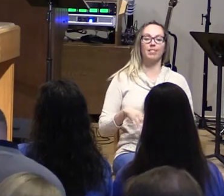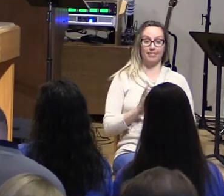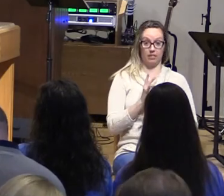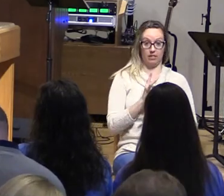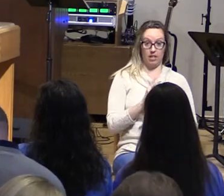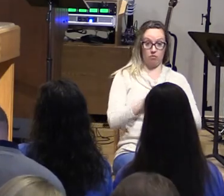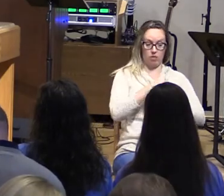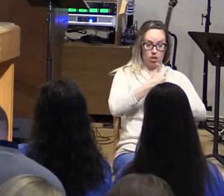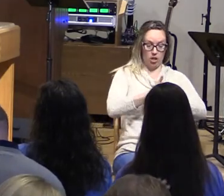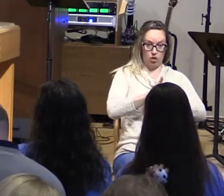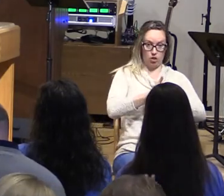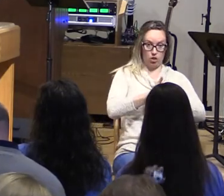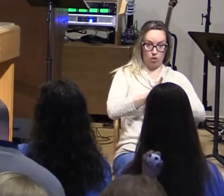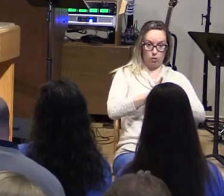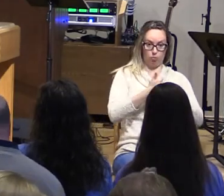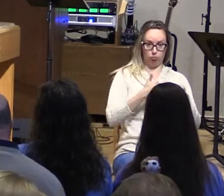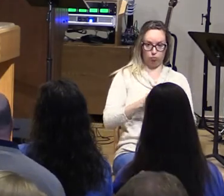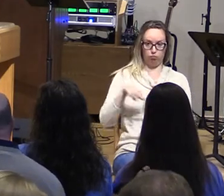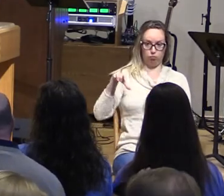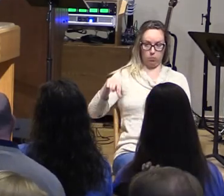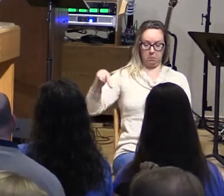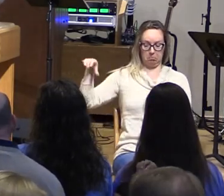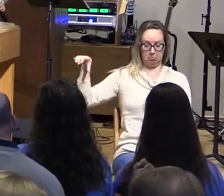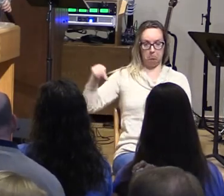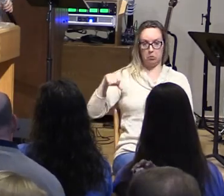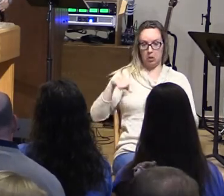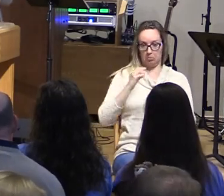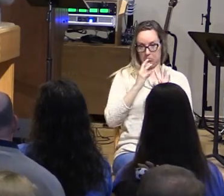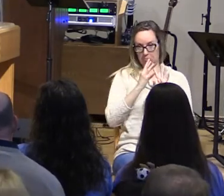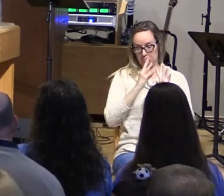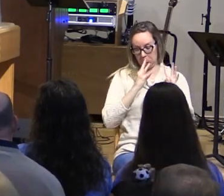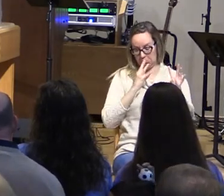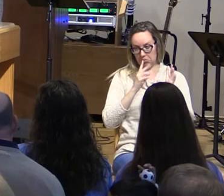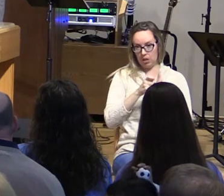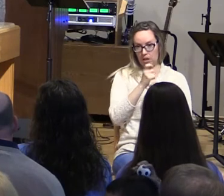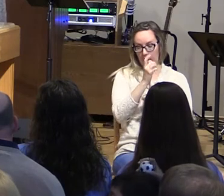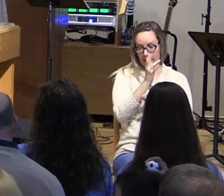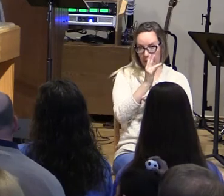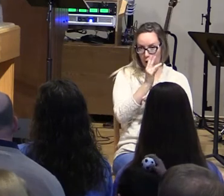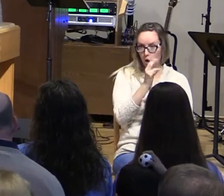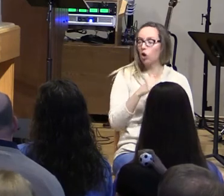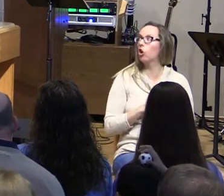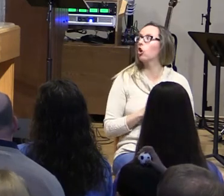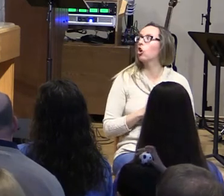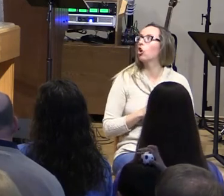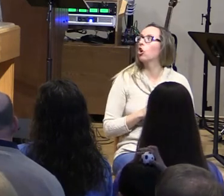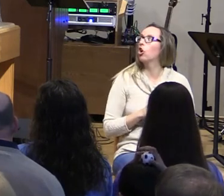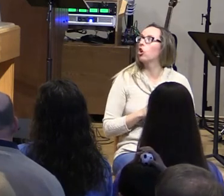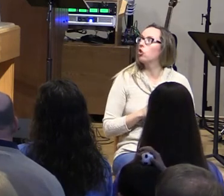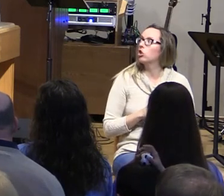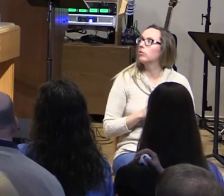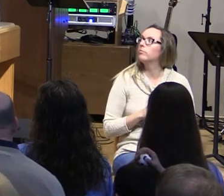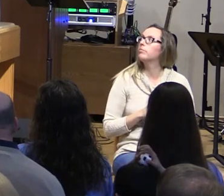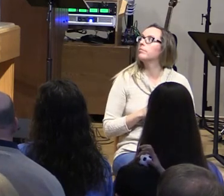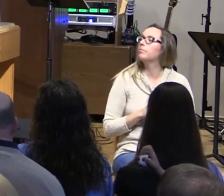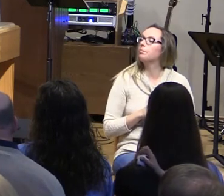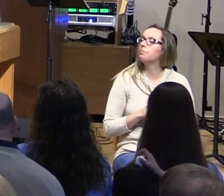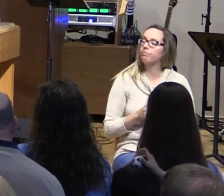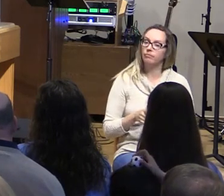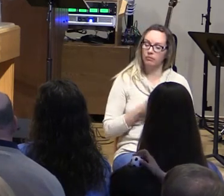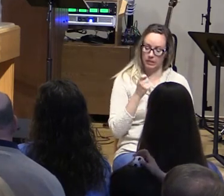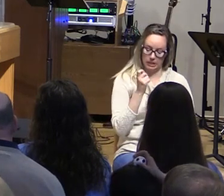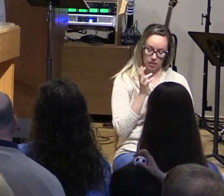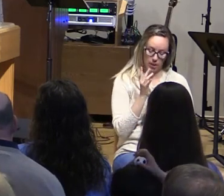candle stands up here, three different places. And you are invited to come and to light